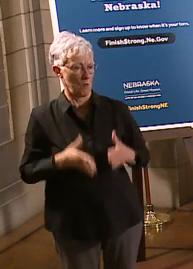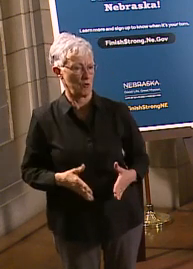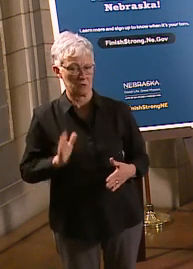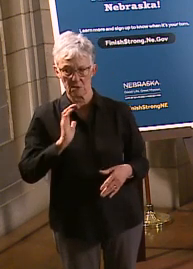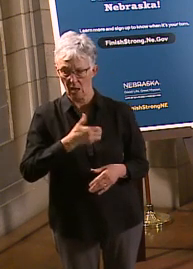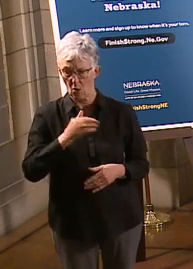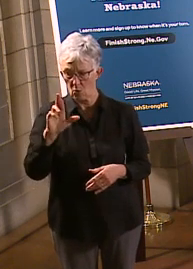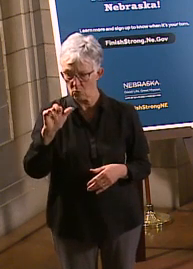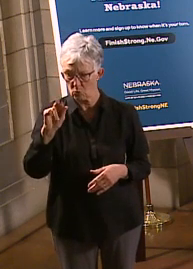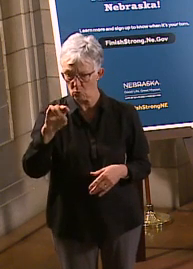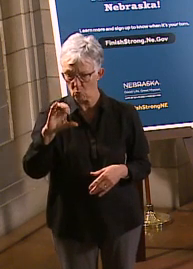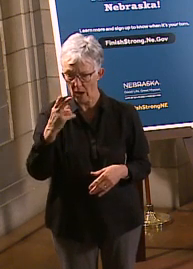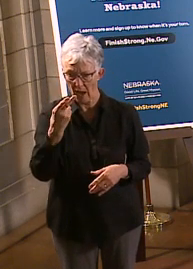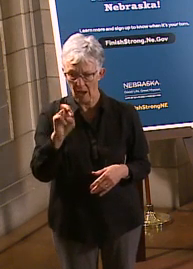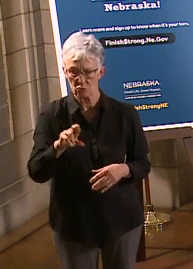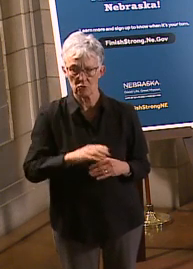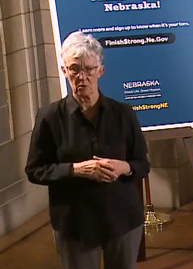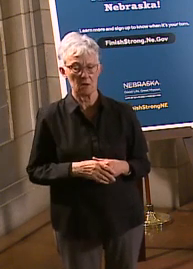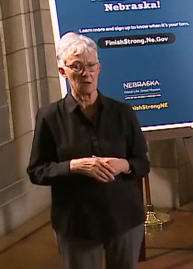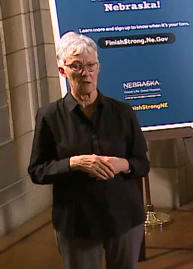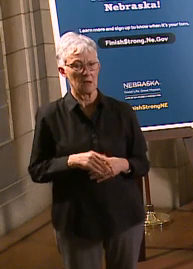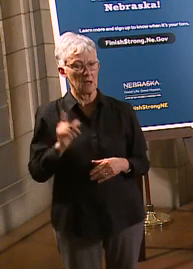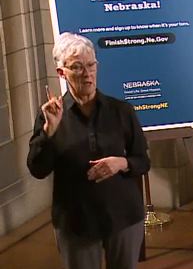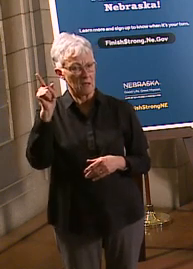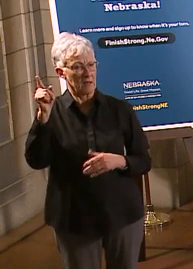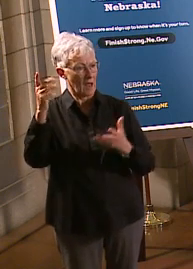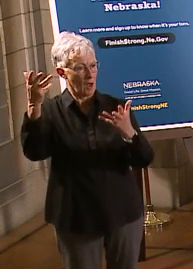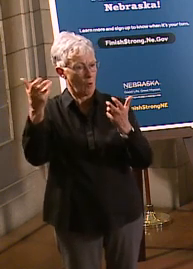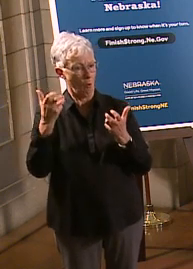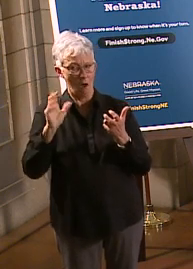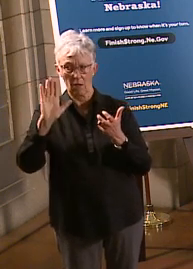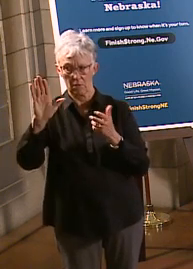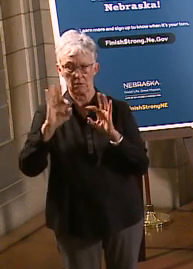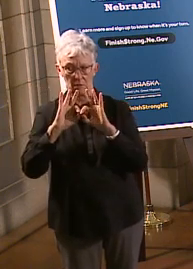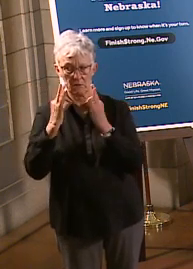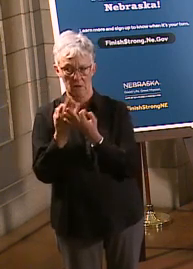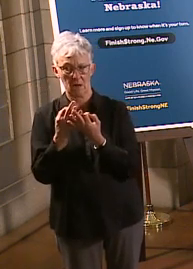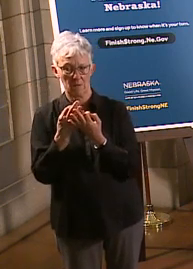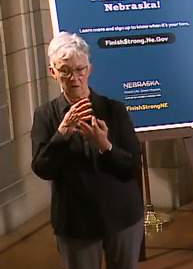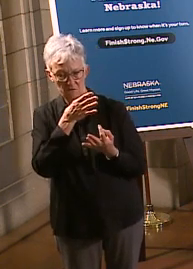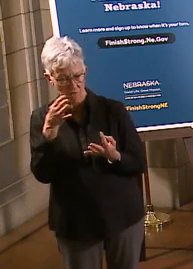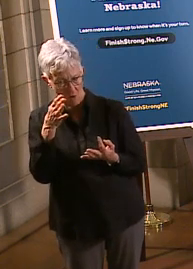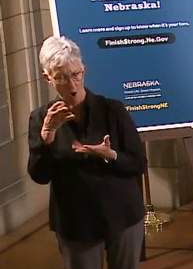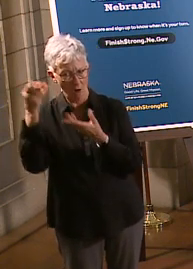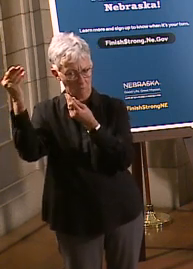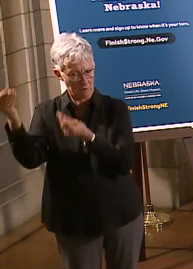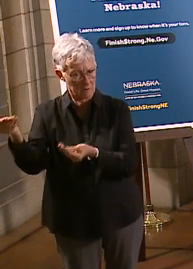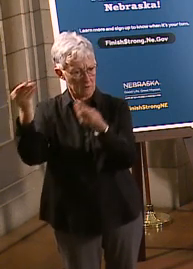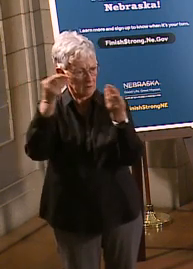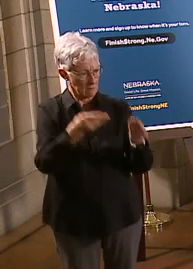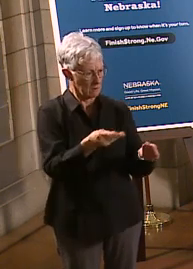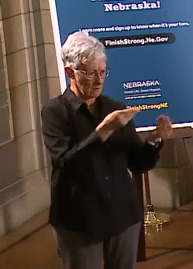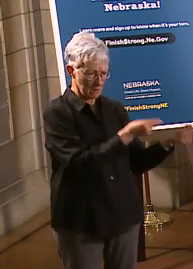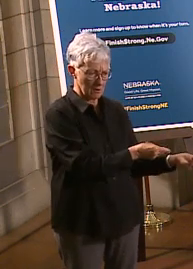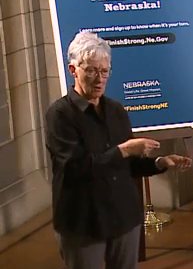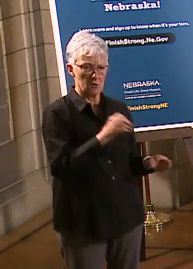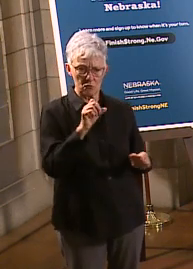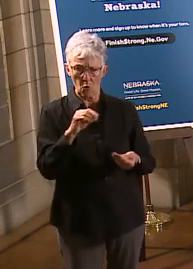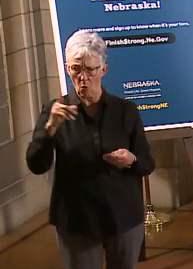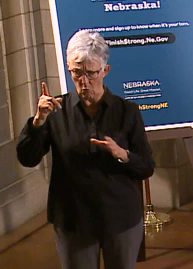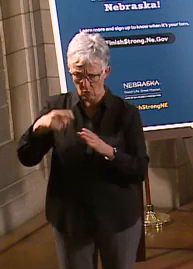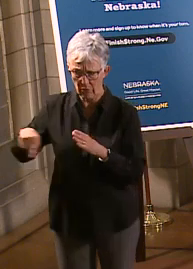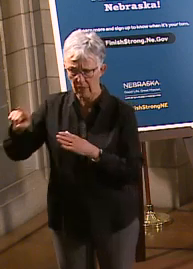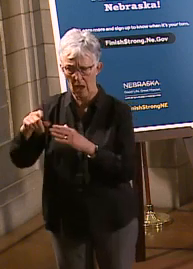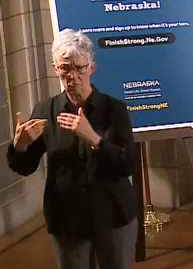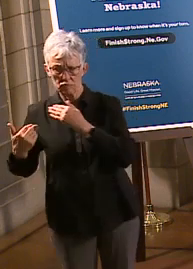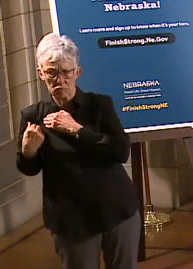conservationists because they wanted to pass along that family farm or ranch to the next generation. And so they took care of the land and their animals. And that's why we have